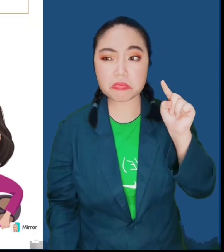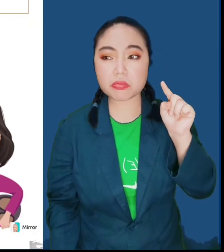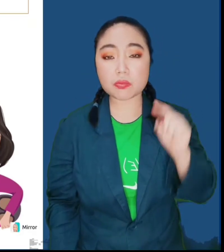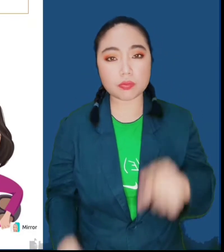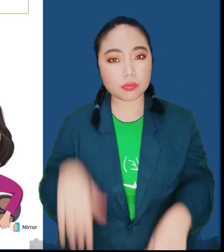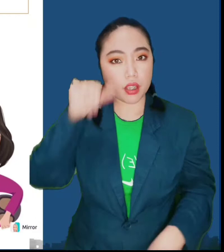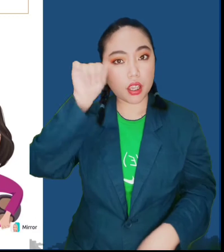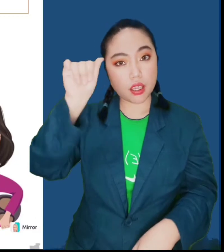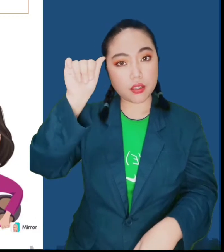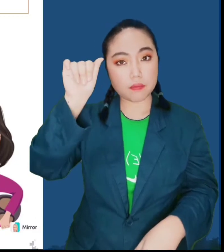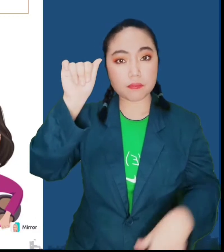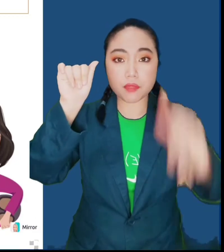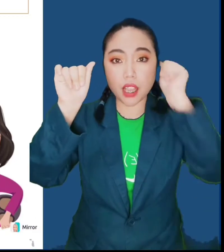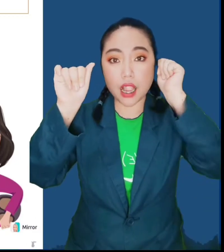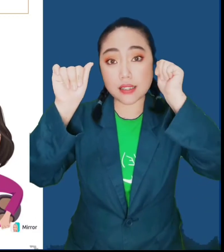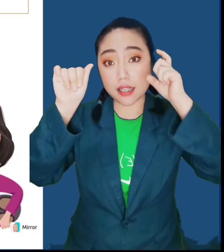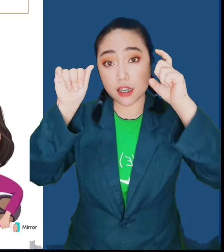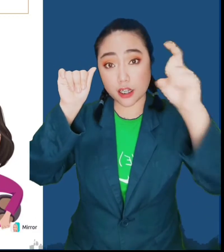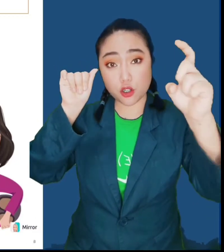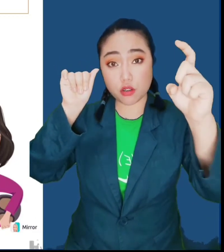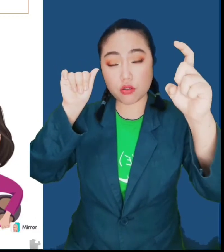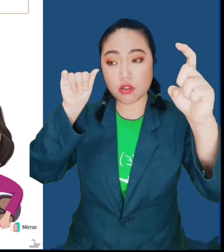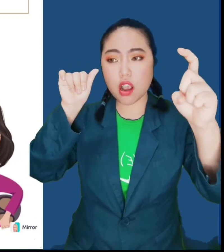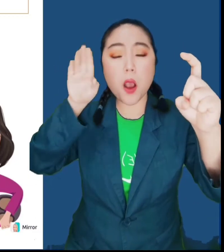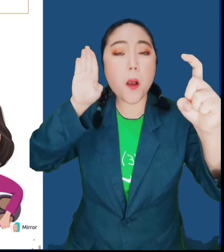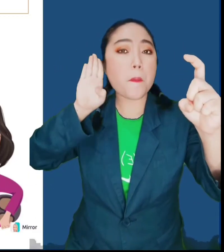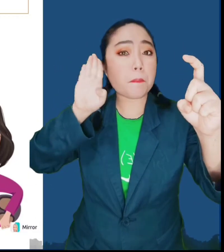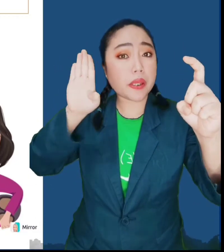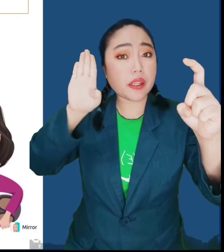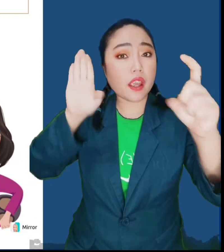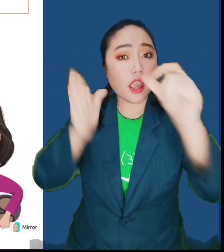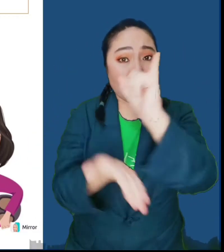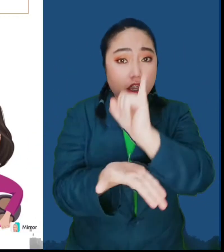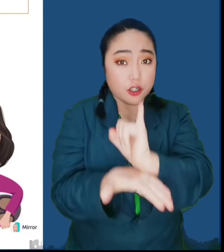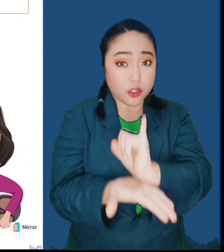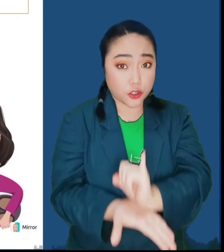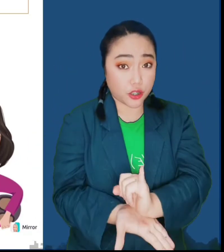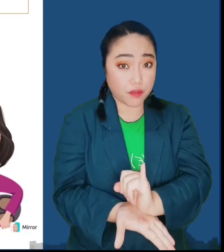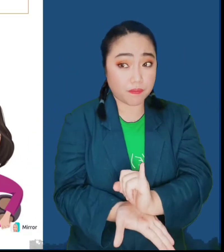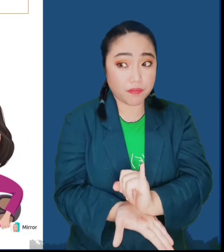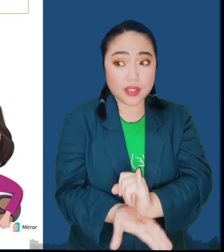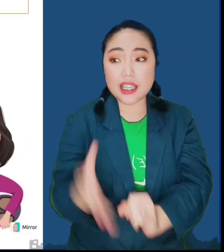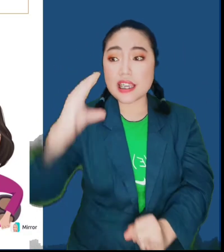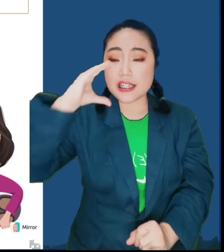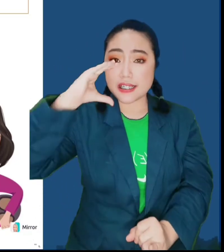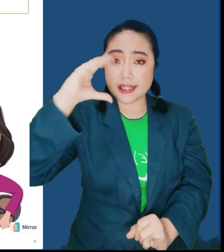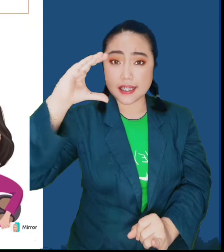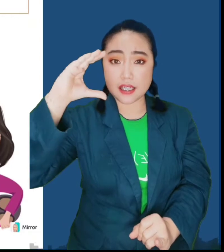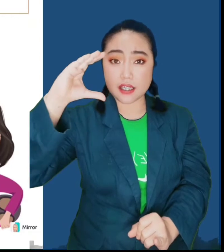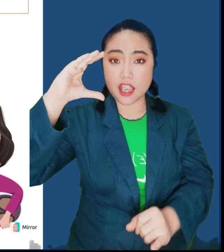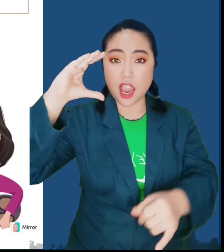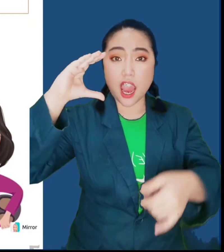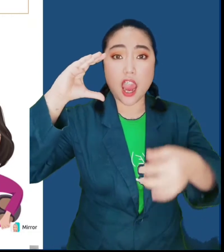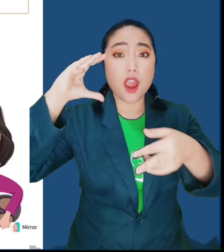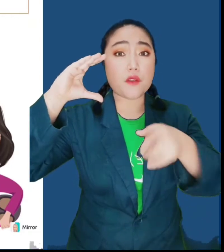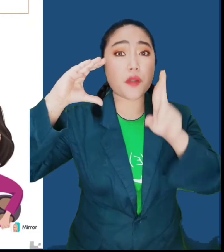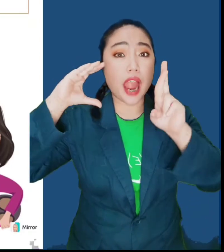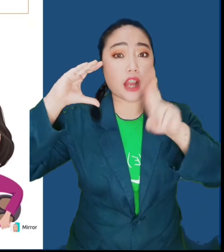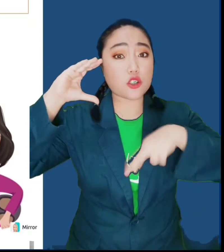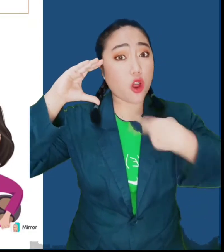A. Acceleration. B. Inertia. C.